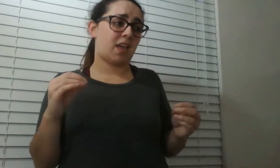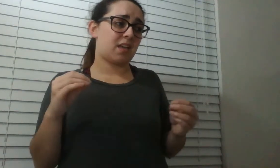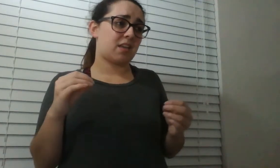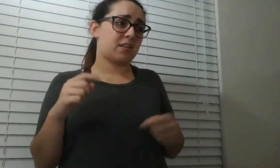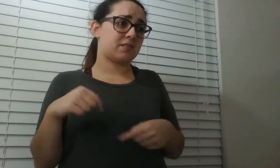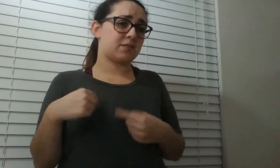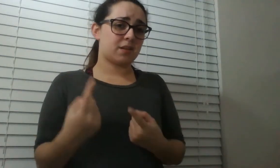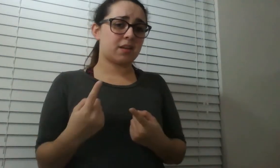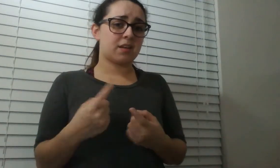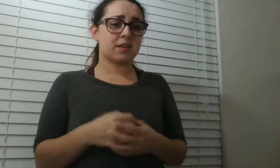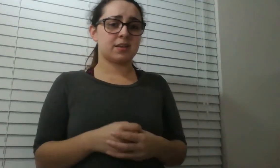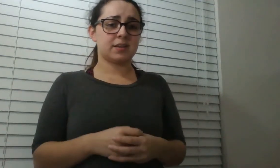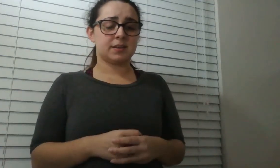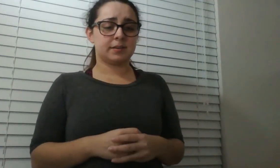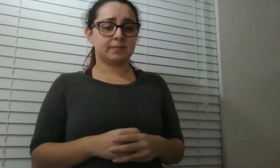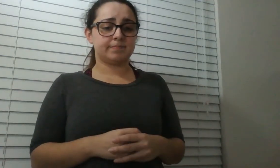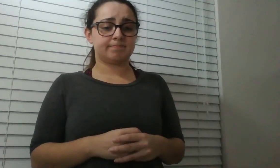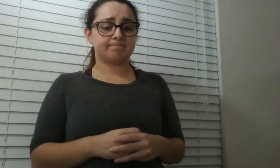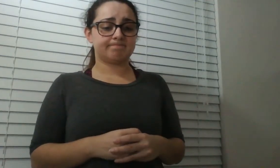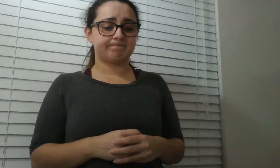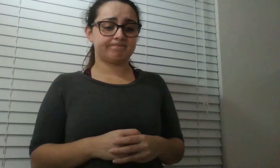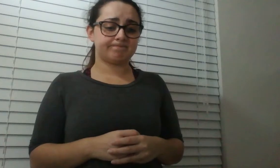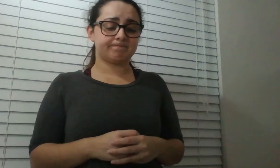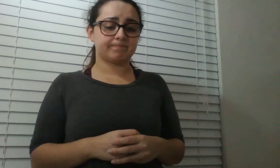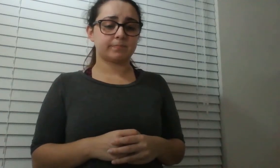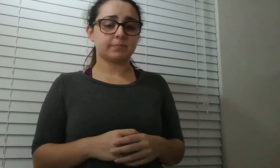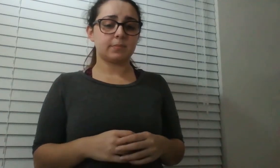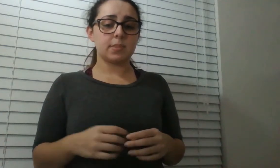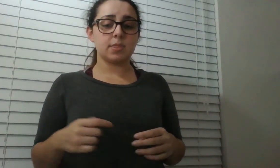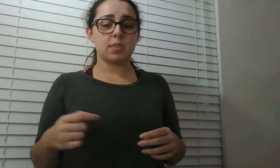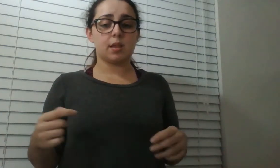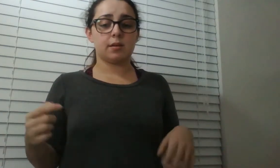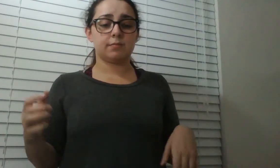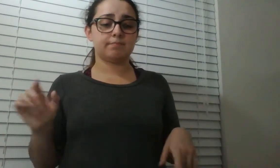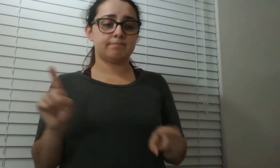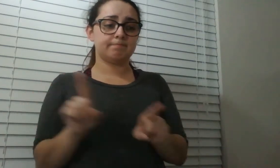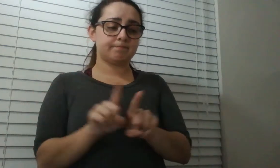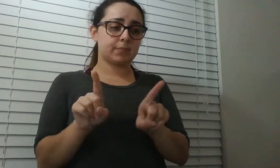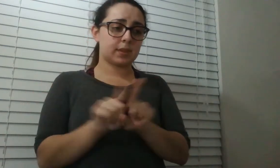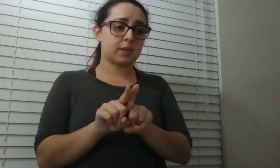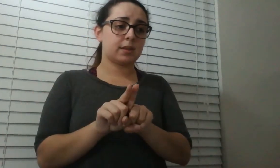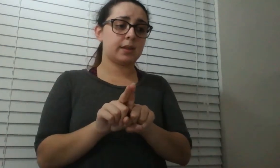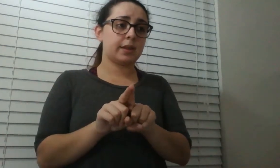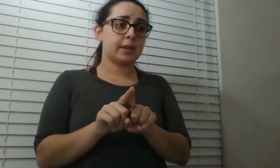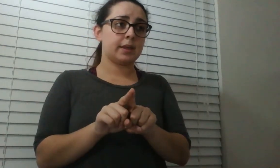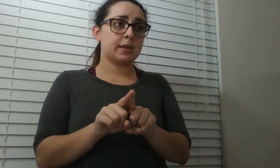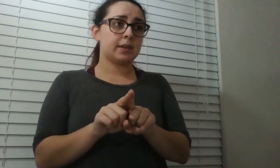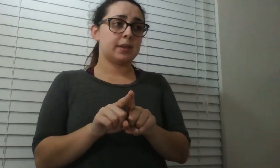It took a little while for that to wear off. And it did, with an amazing clarity.